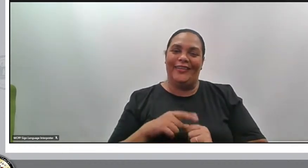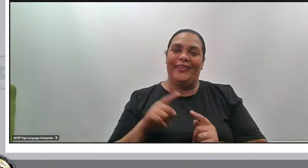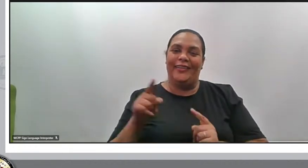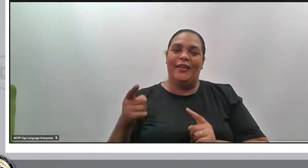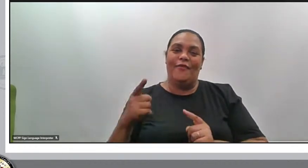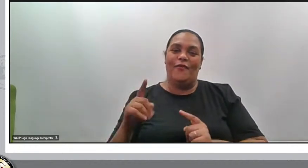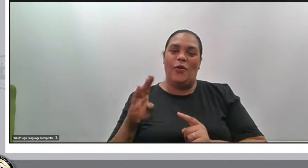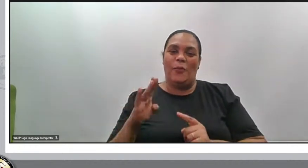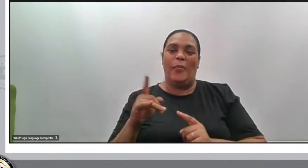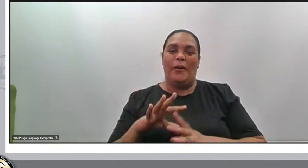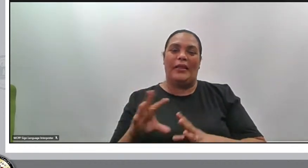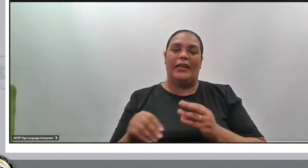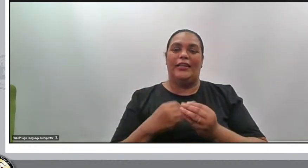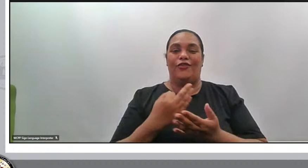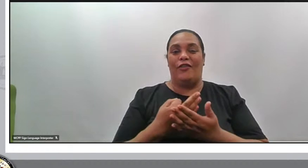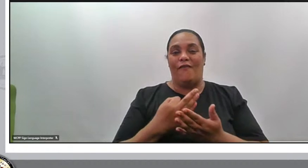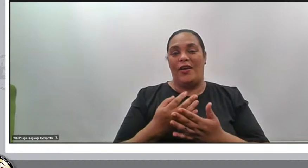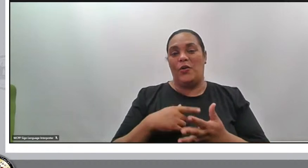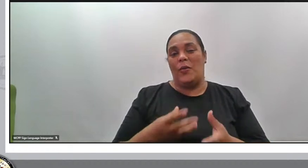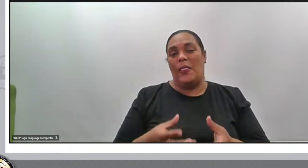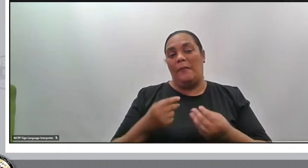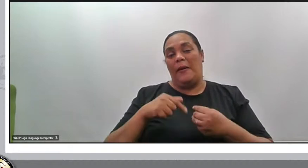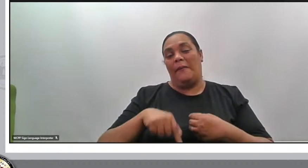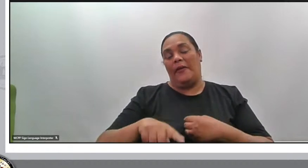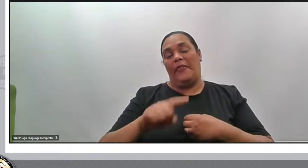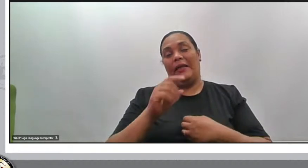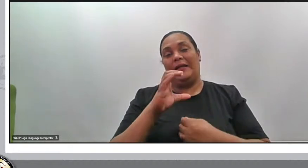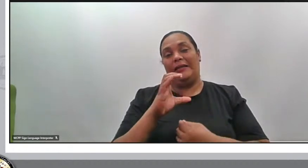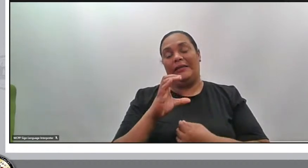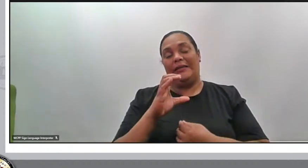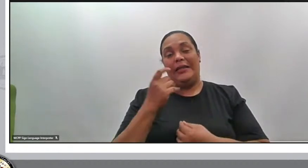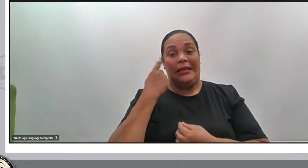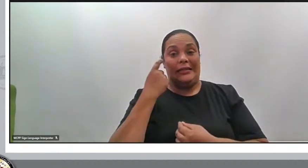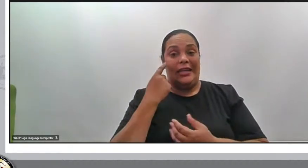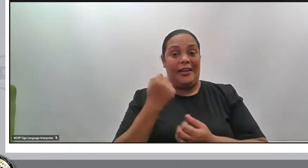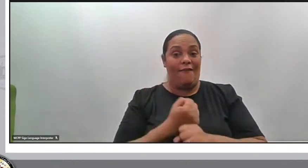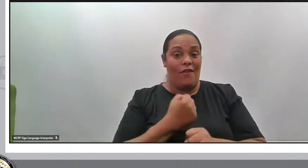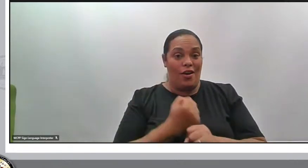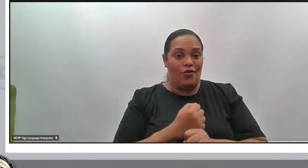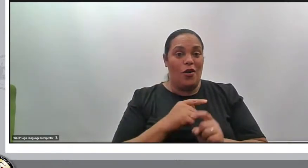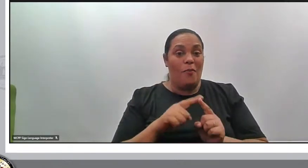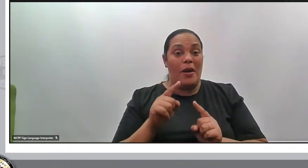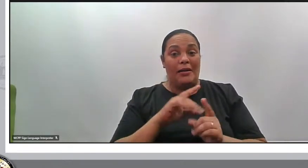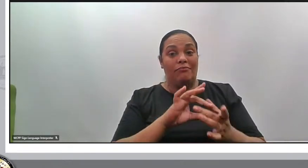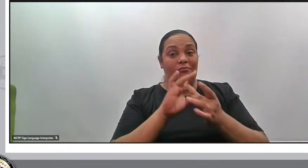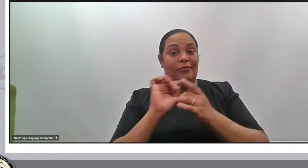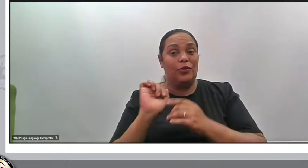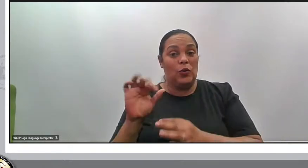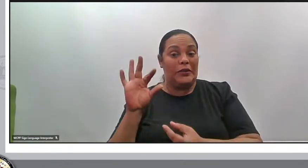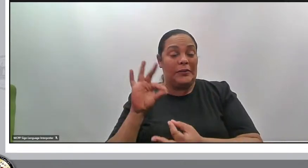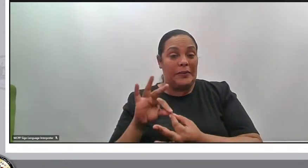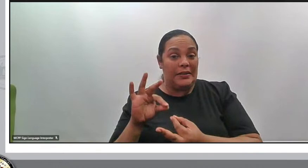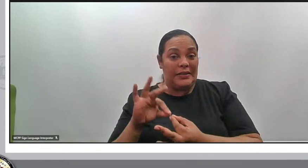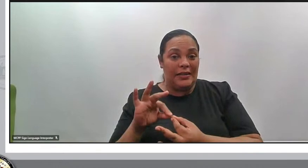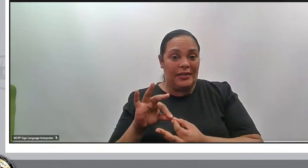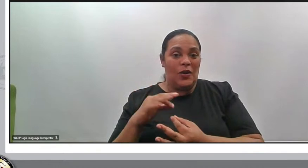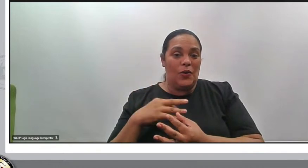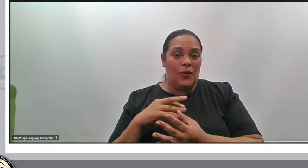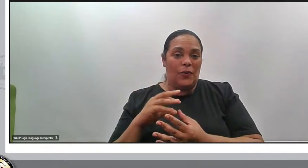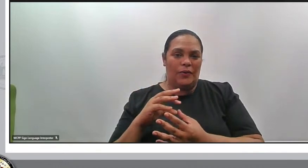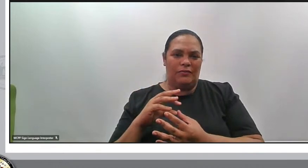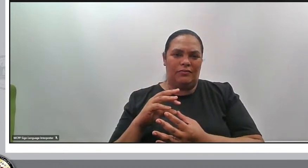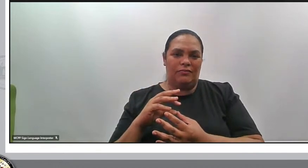that is due to the additional funding we receive in the CPA secretariat function. So with regards to that specific line item, we have made additional provision